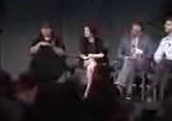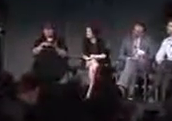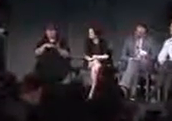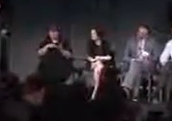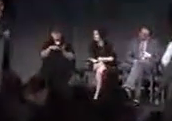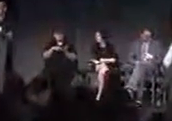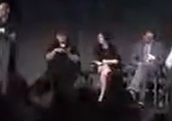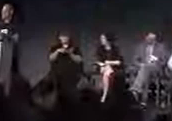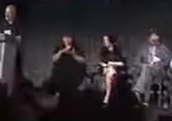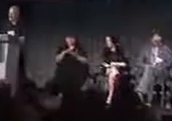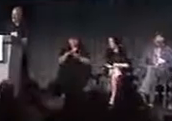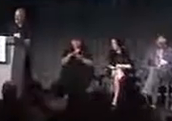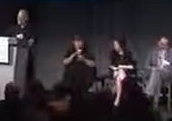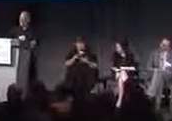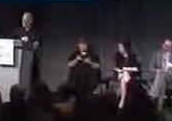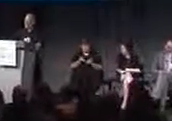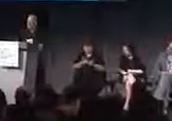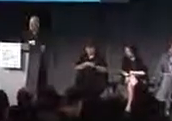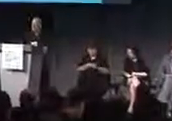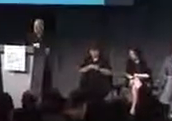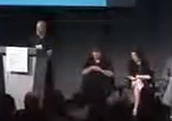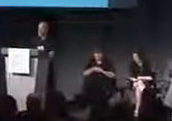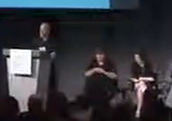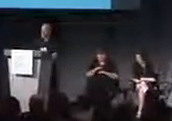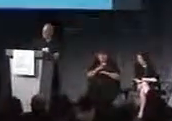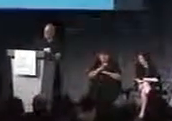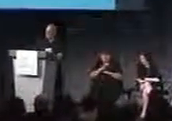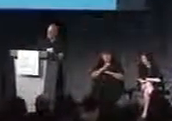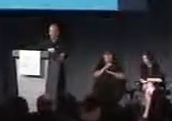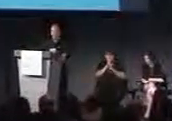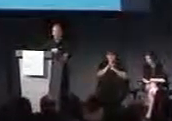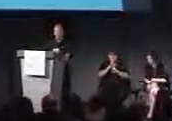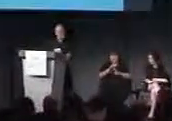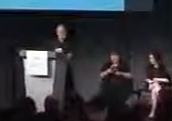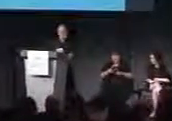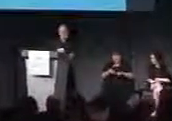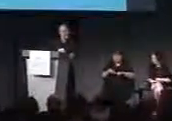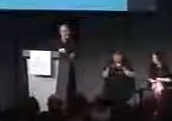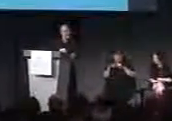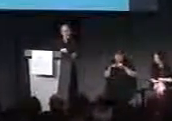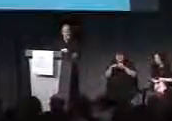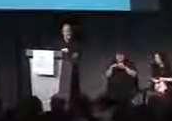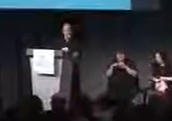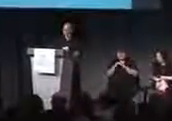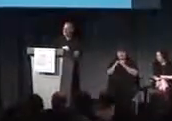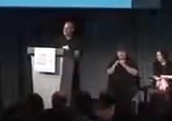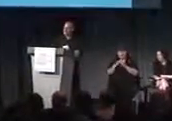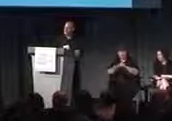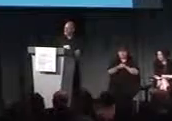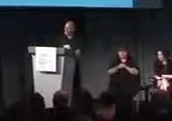conducted nowadays in the use of silent pauses and how it changes from